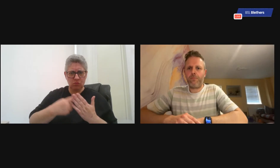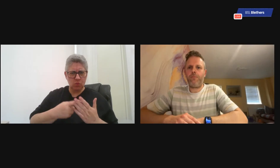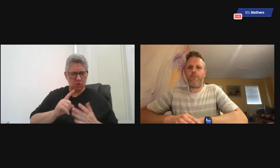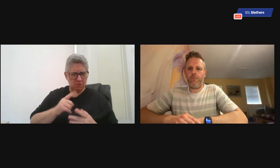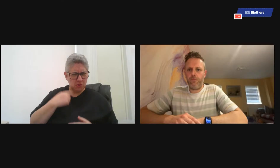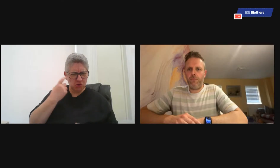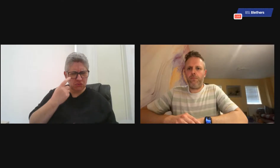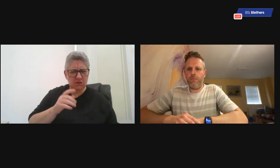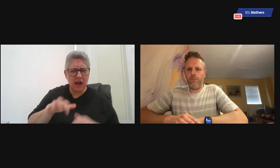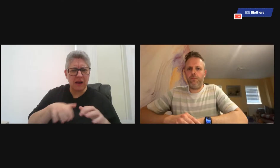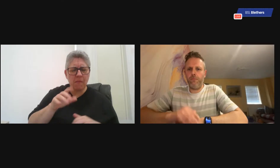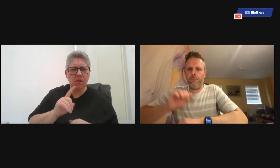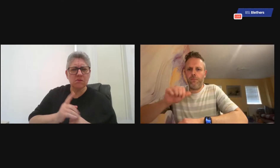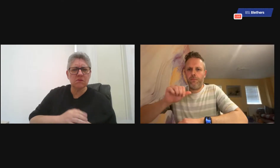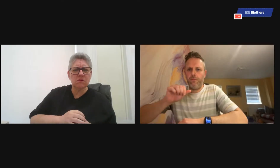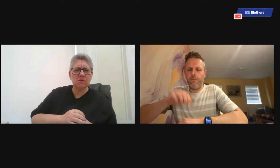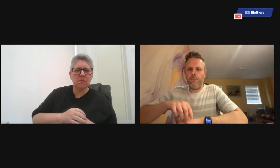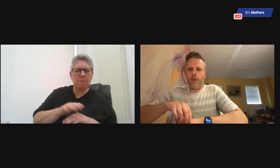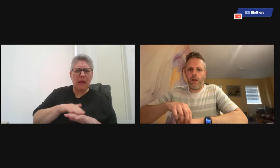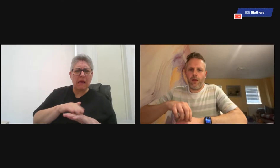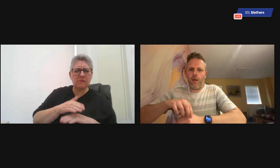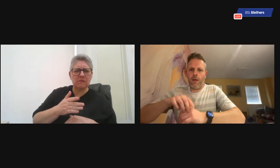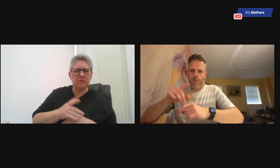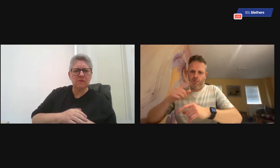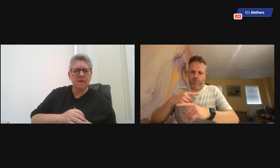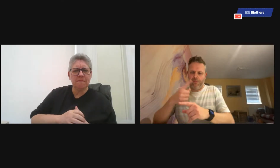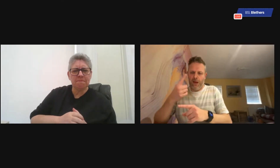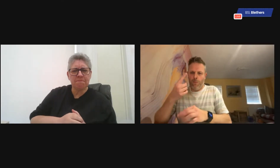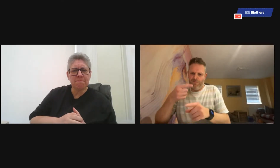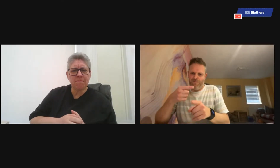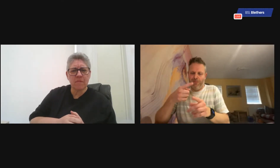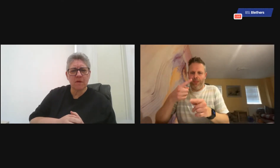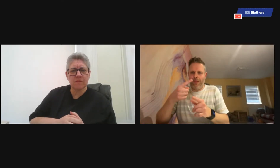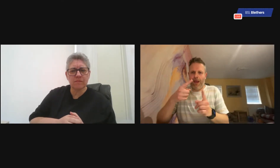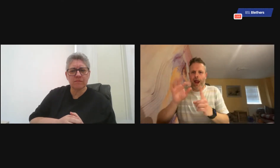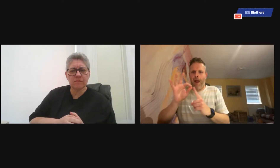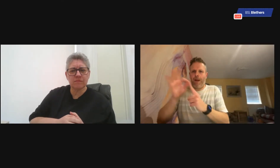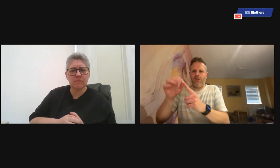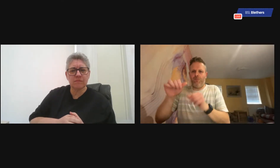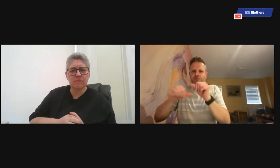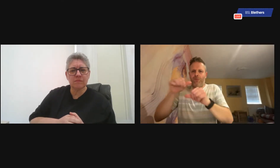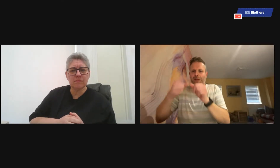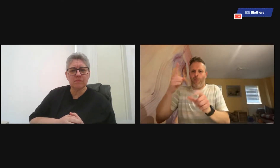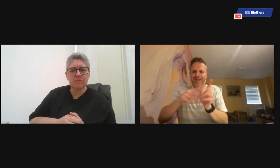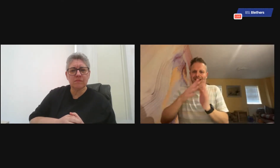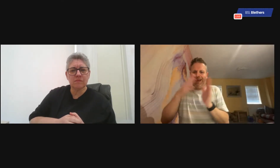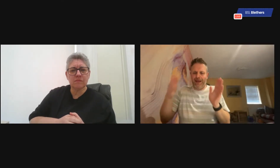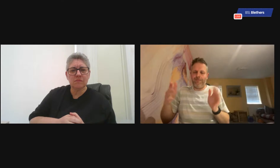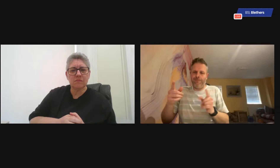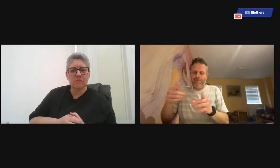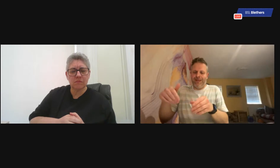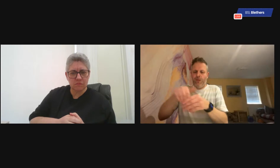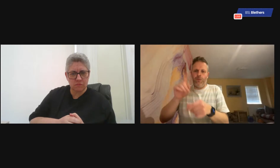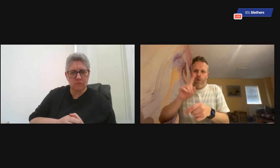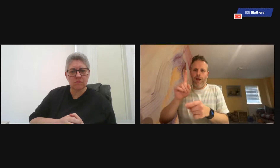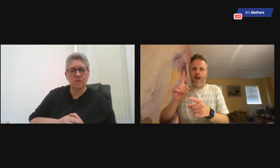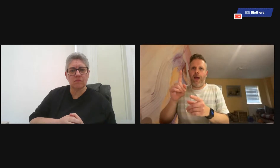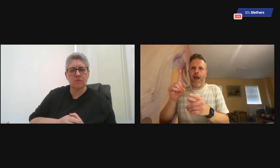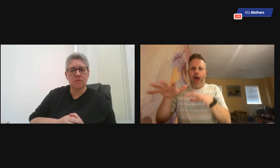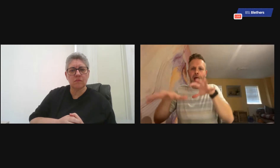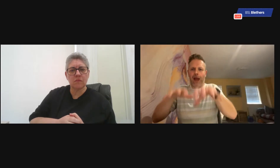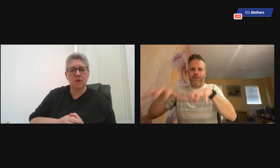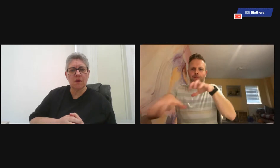about pets? Are there rules with that kind of thing if you're bringing in foster children? Through the